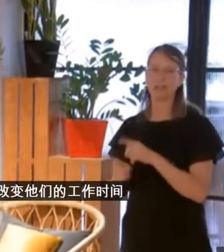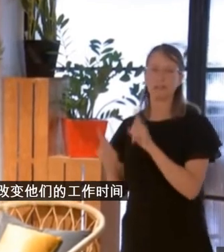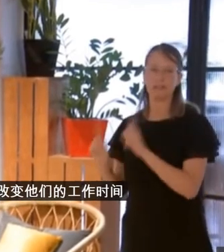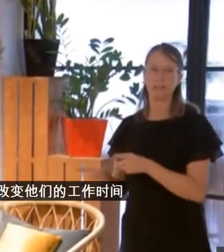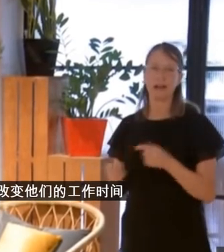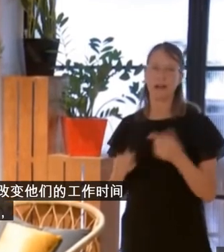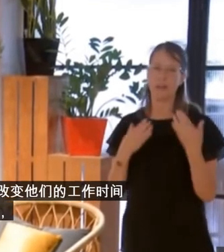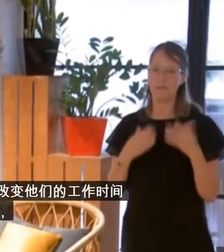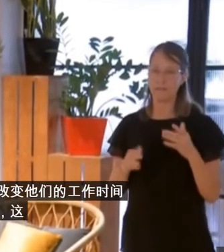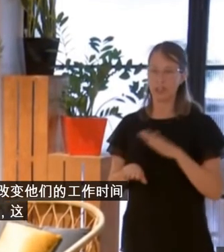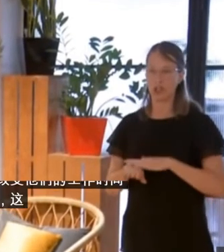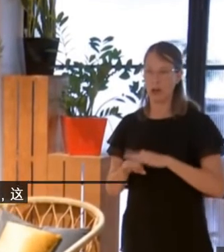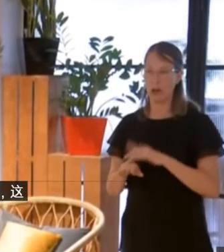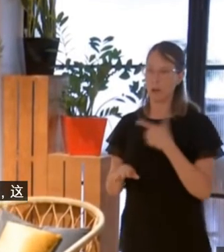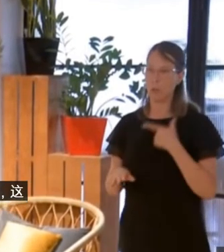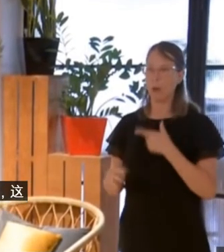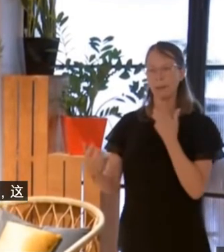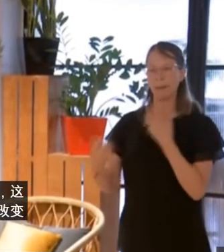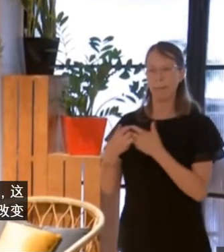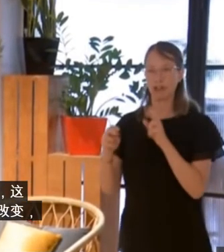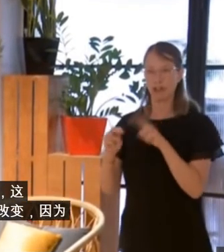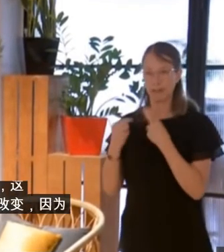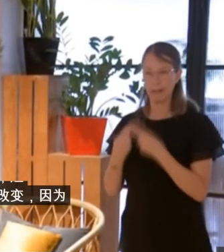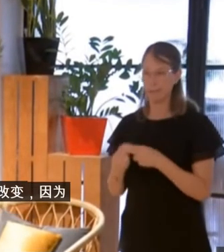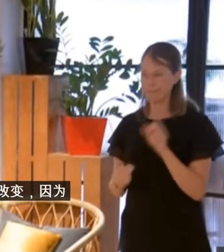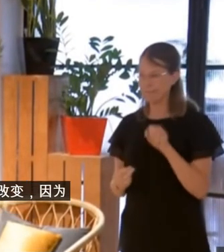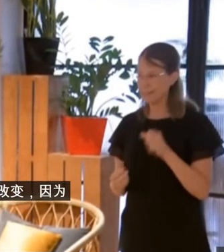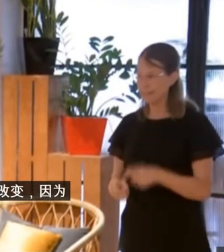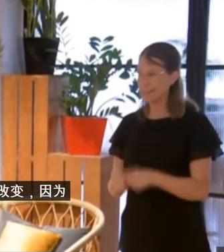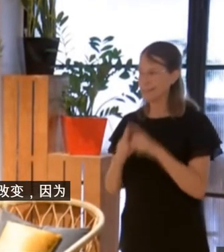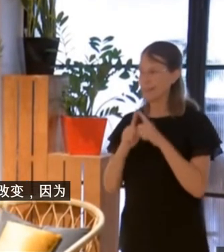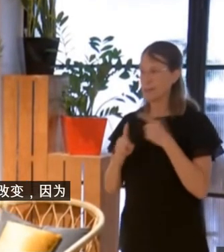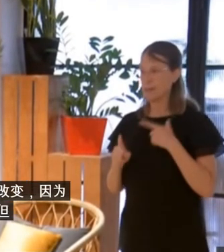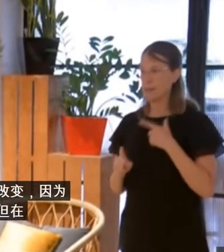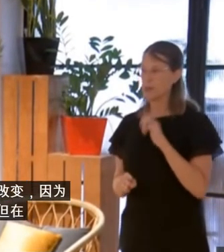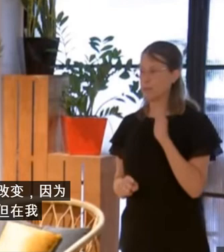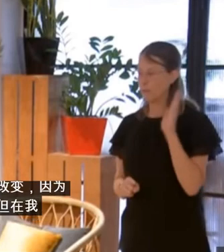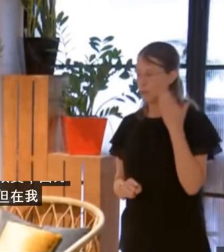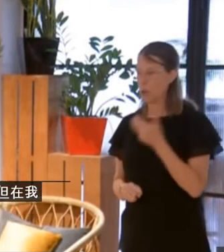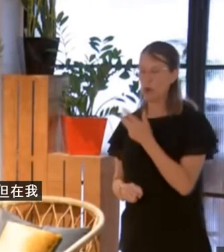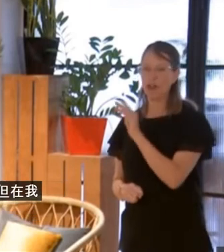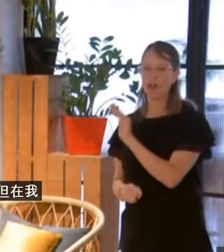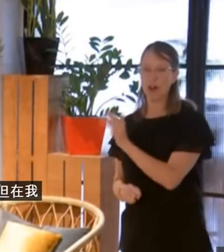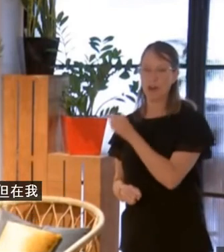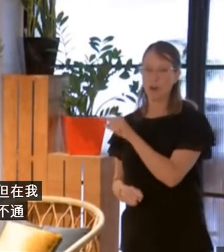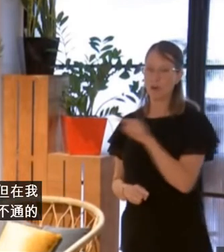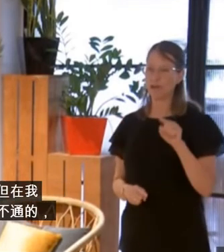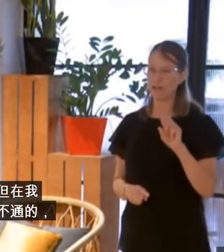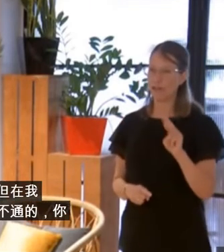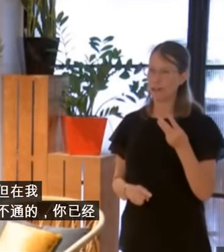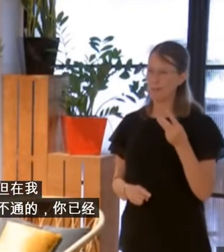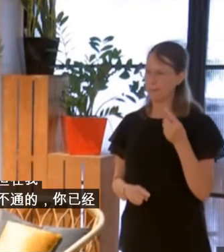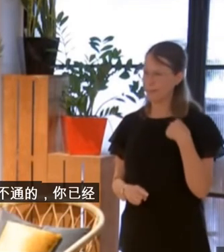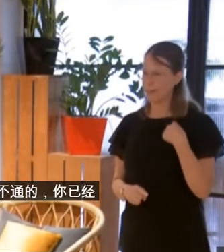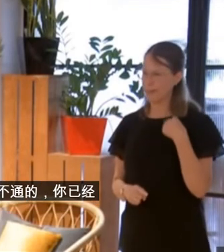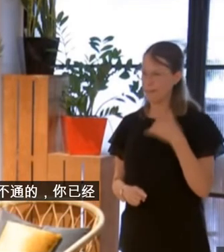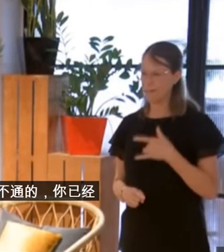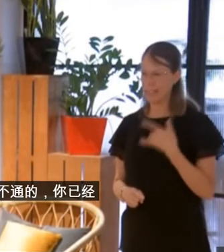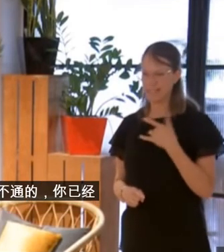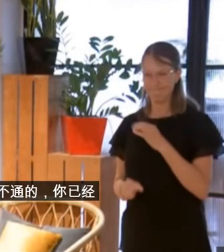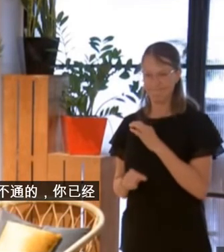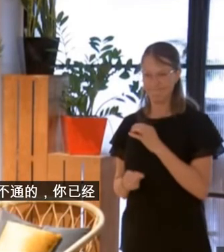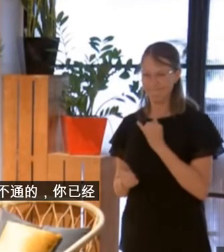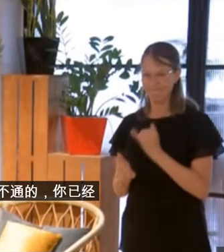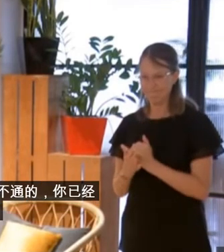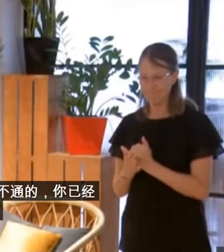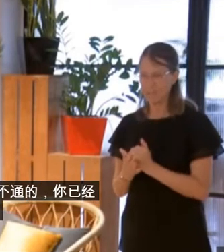suit their families. Now, it's obviously a difficult change because we've had 9 till 3, but in my view, 9 to 3 doesn't work.